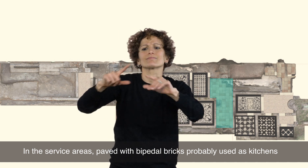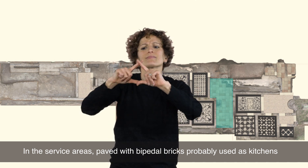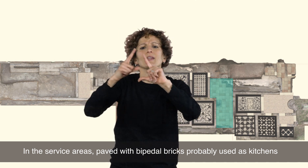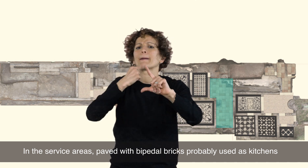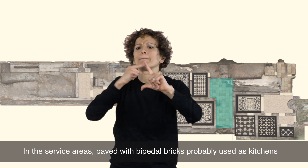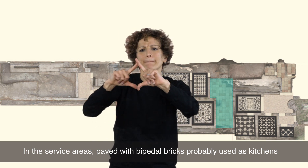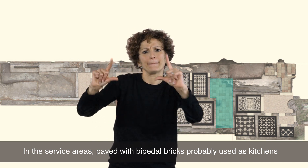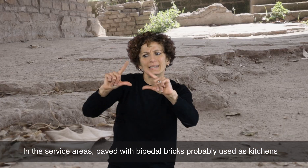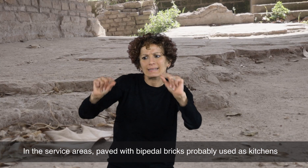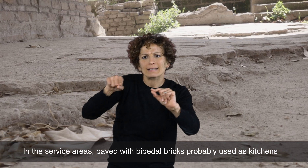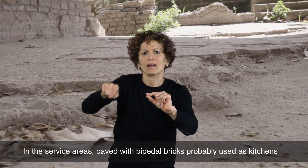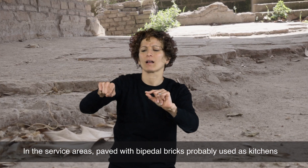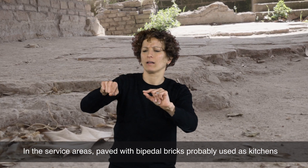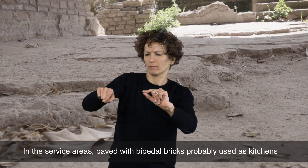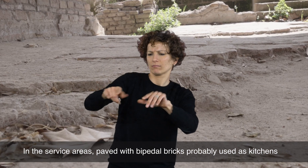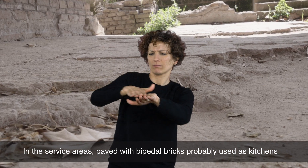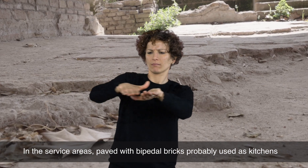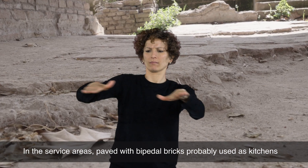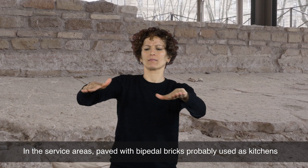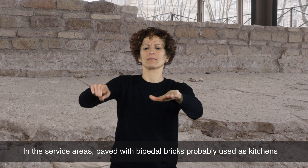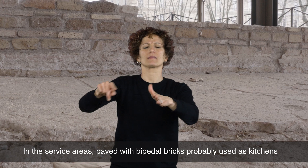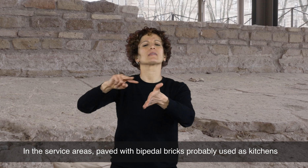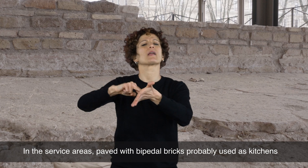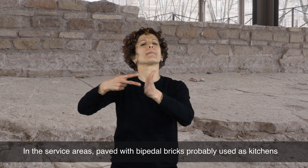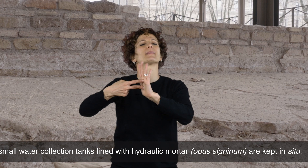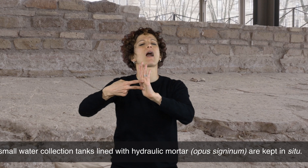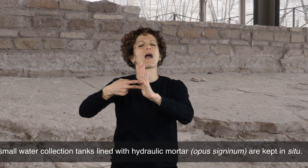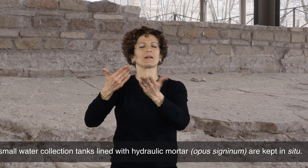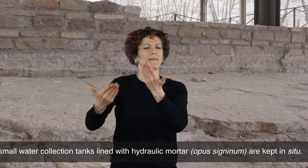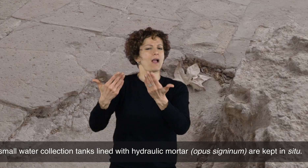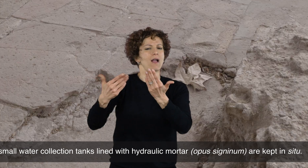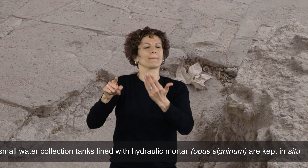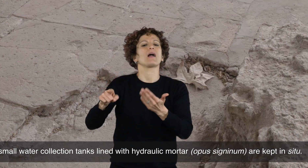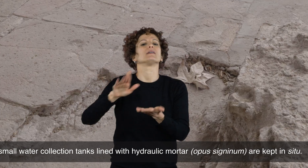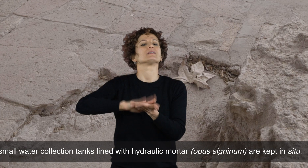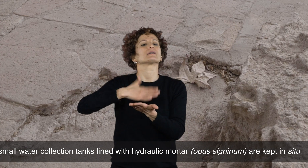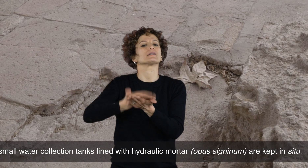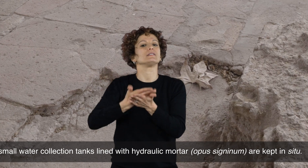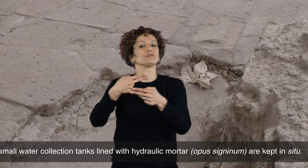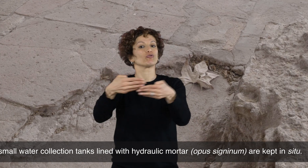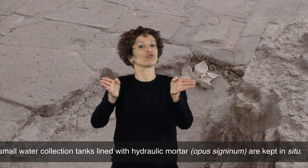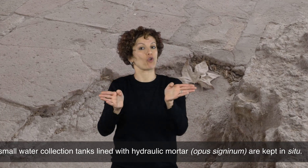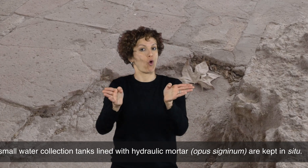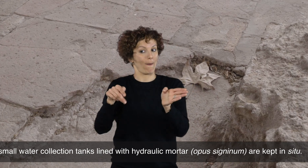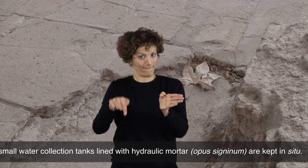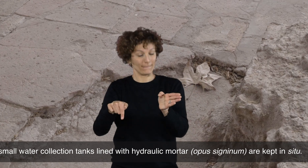with bipedal bricks, probably used as kitchens. Small water collection tanks lined with hydraulic